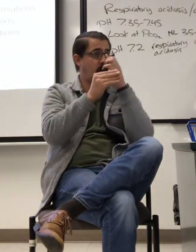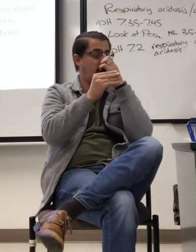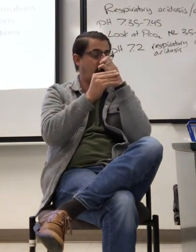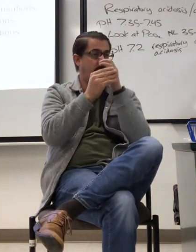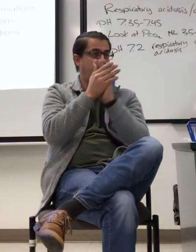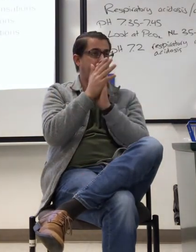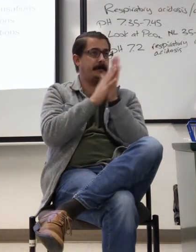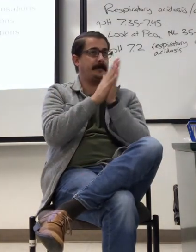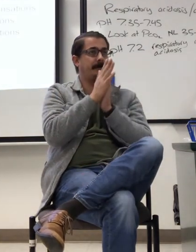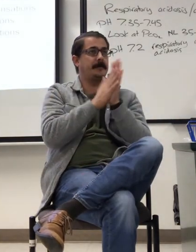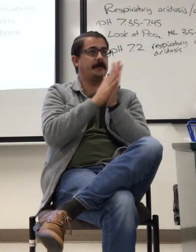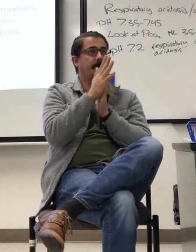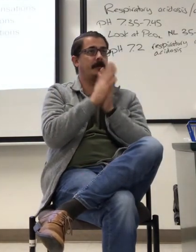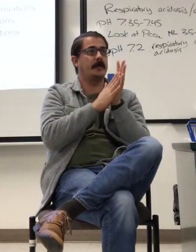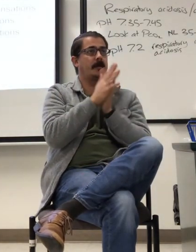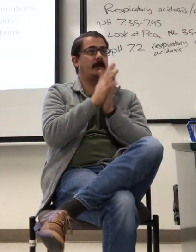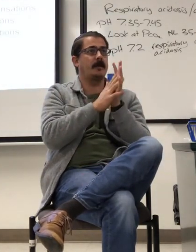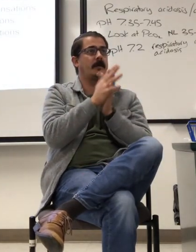for example 46,